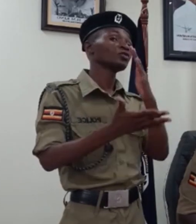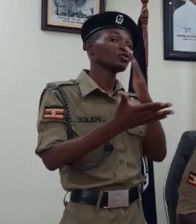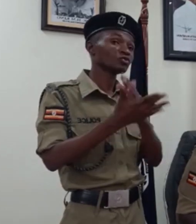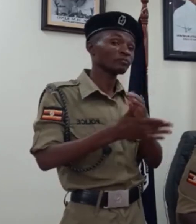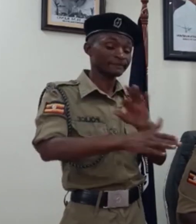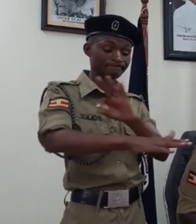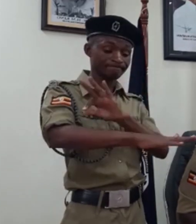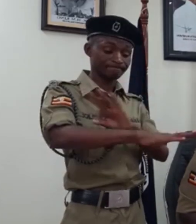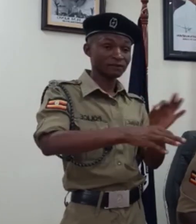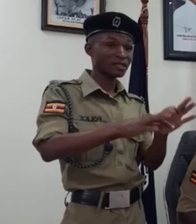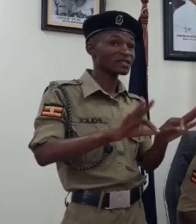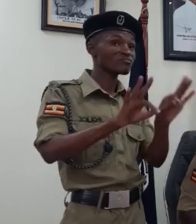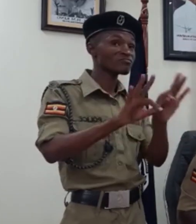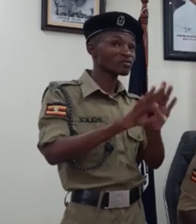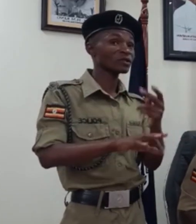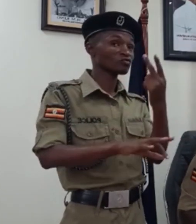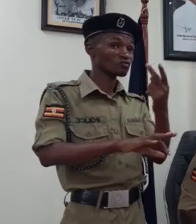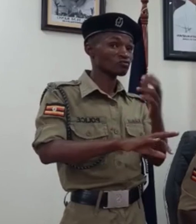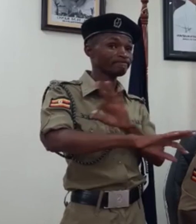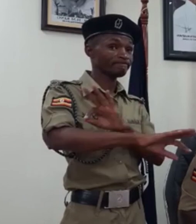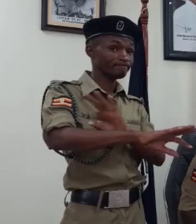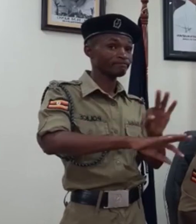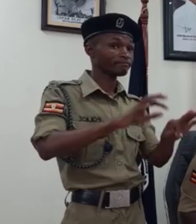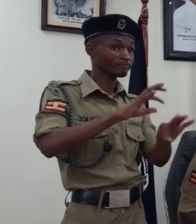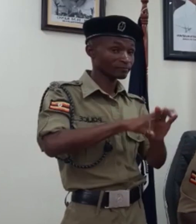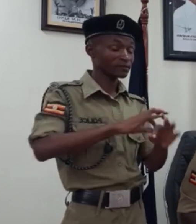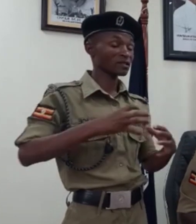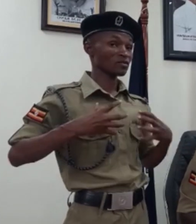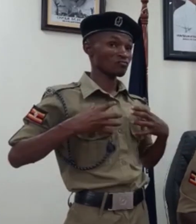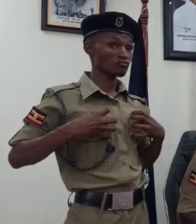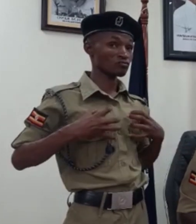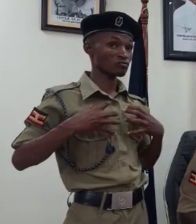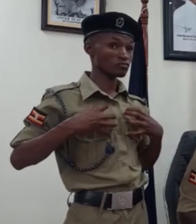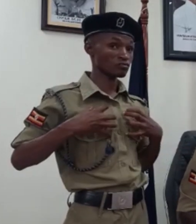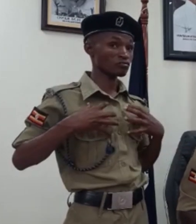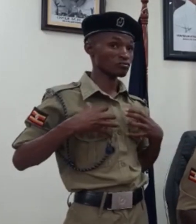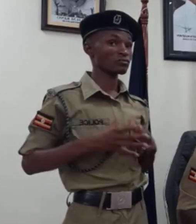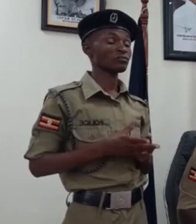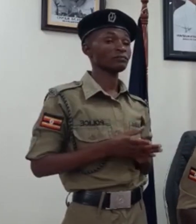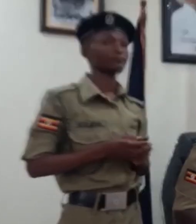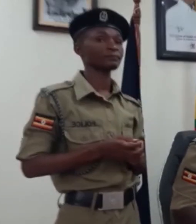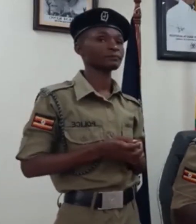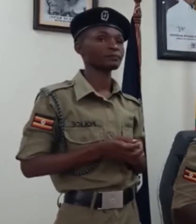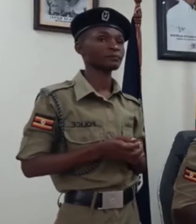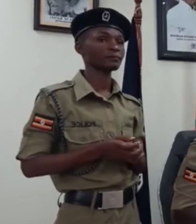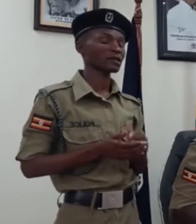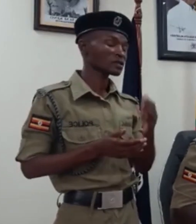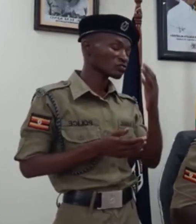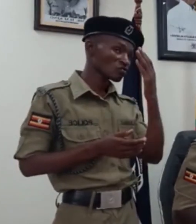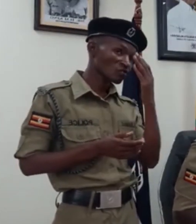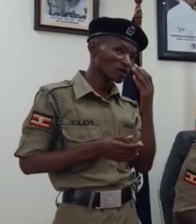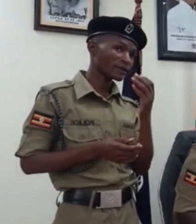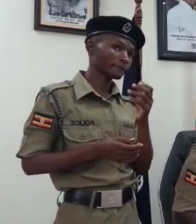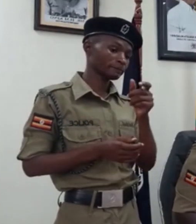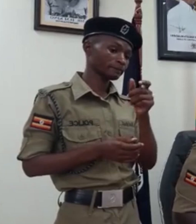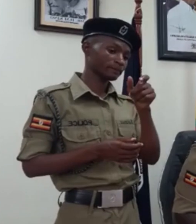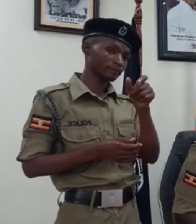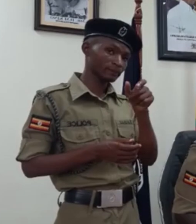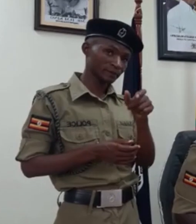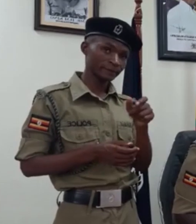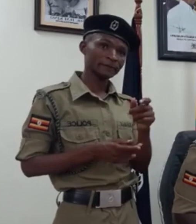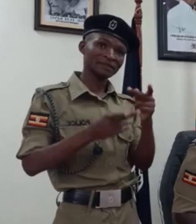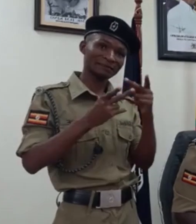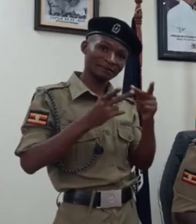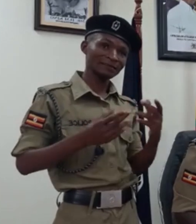k'omusaayi akasobodde okutambula mu misuwa ne katuuka ne mawuggwe ne kazibikira